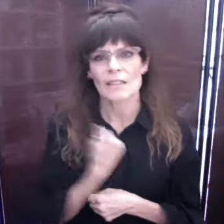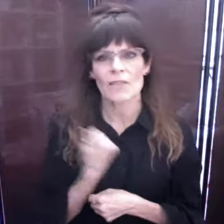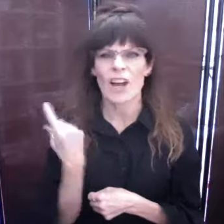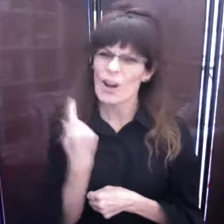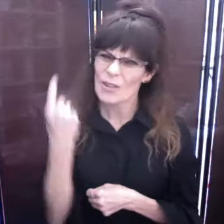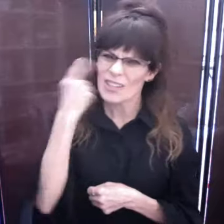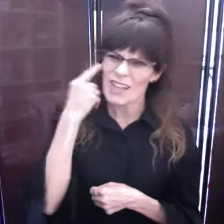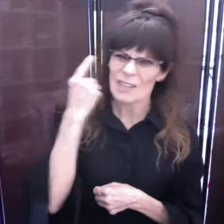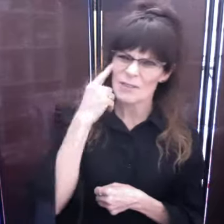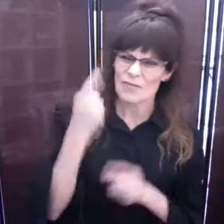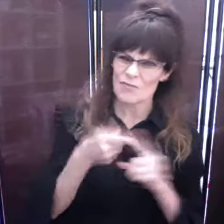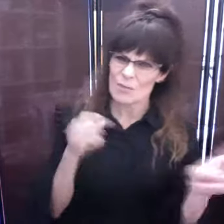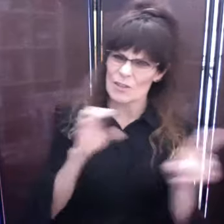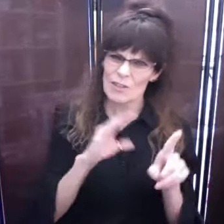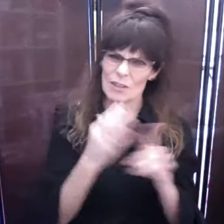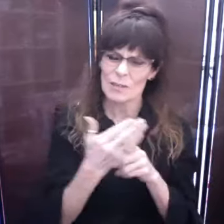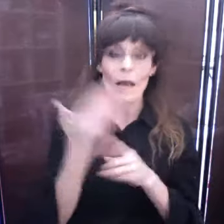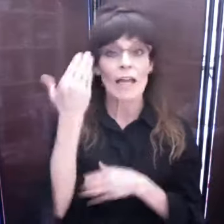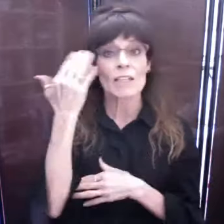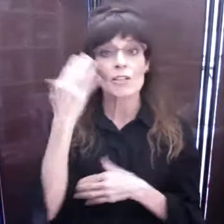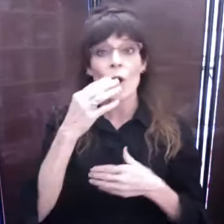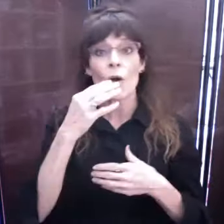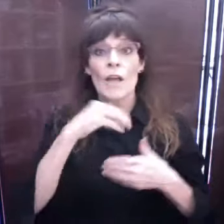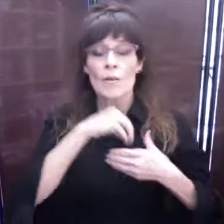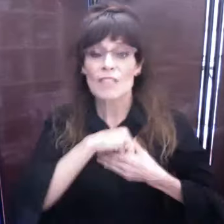I didn't know that was internal. I didn't know that the results,